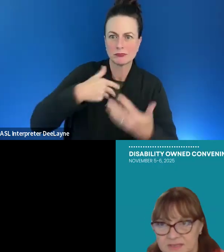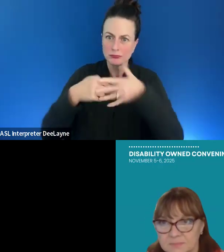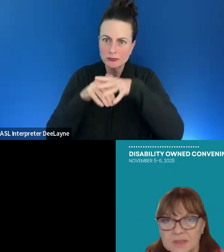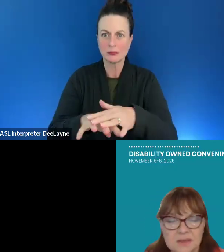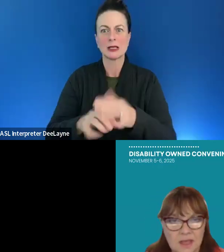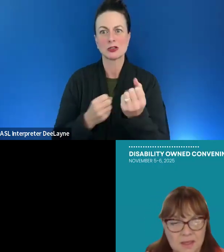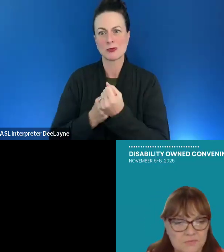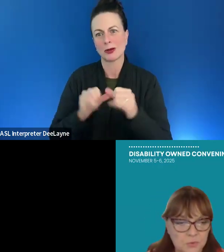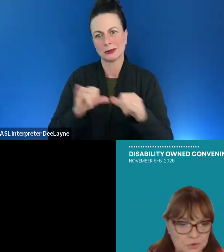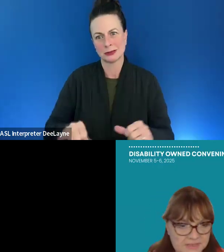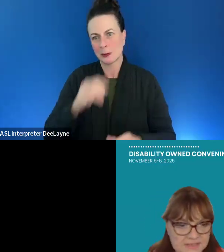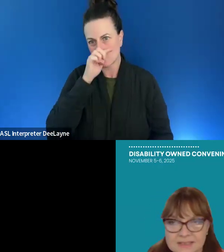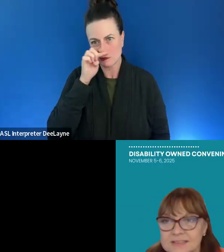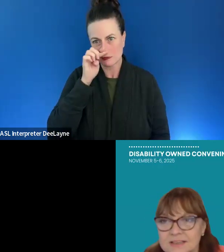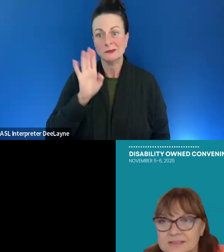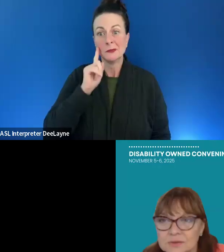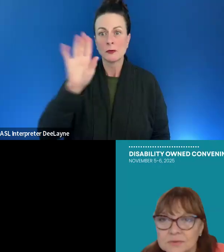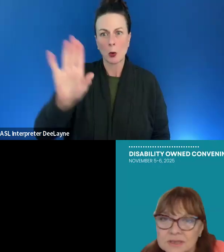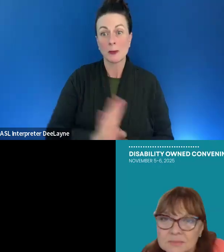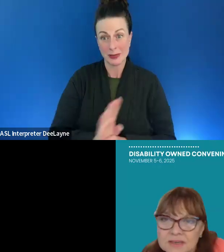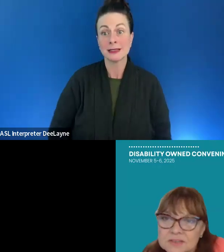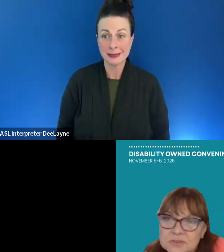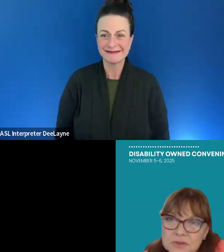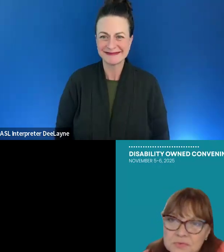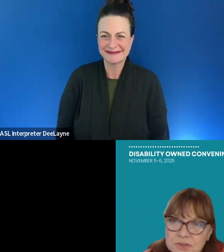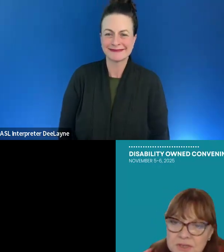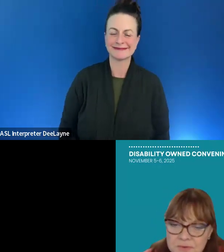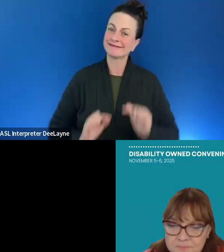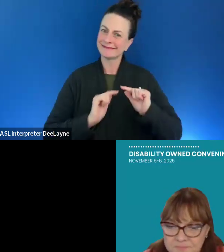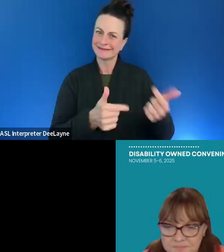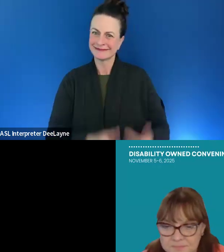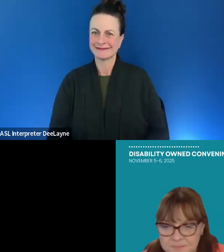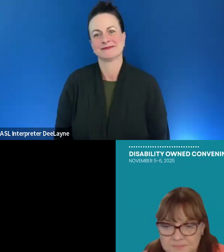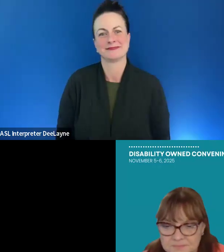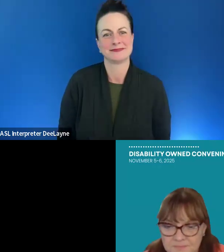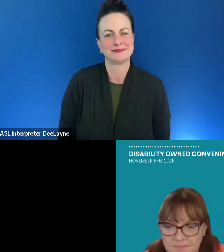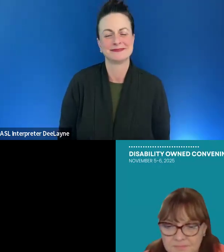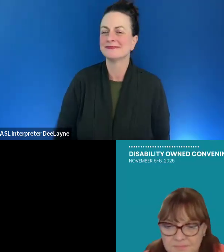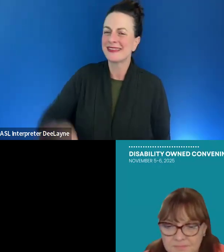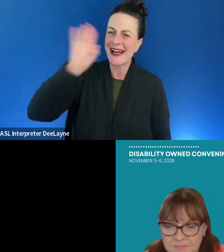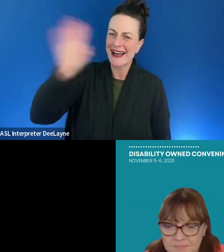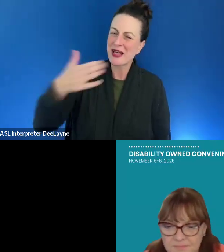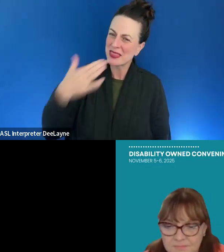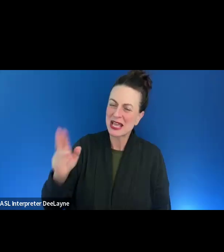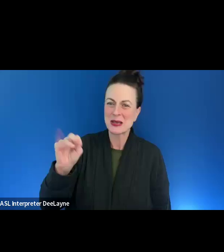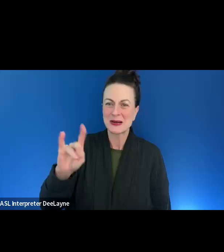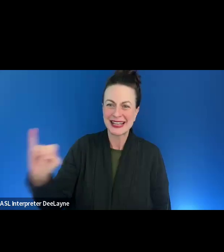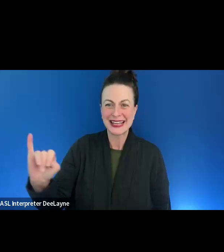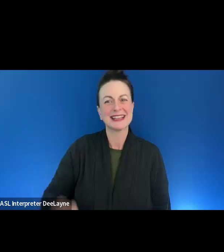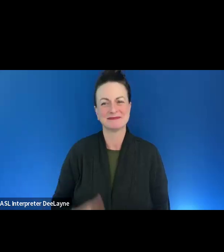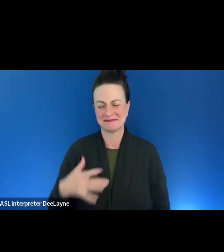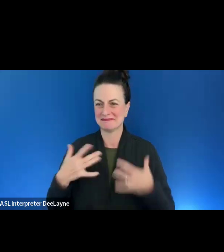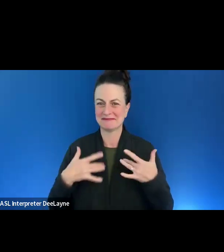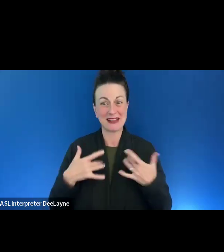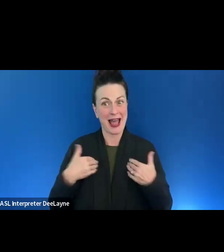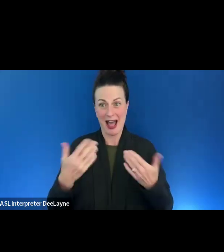support system for your business. So Lorinda, I'm going to turn it over to you. Awesome. Thank you, Nikki. And I'm so excited